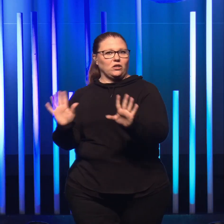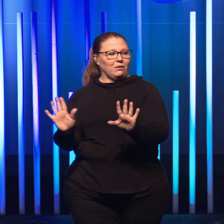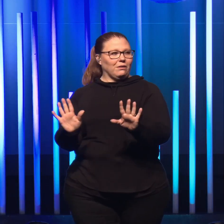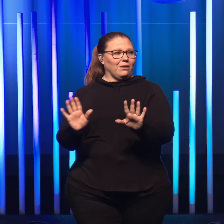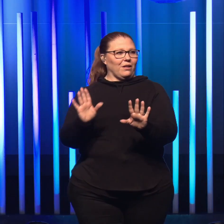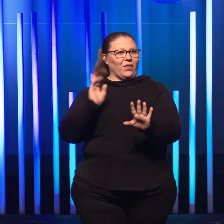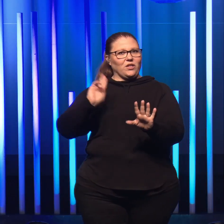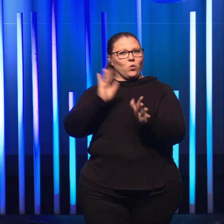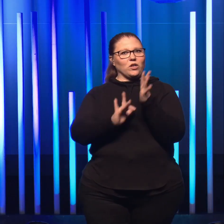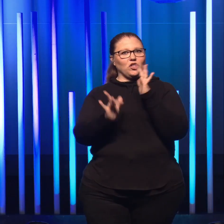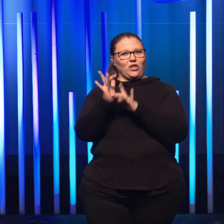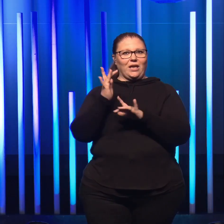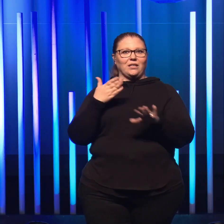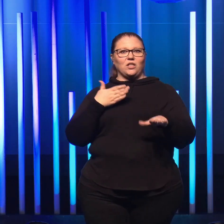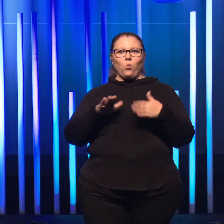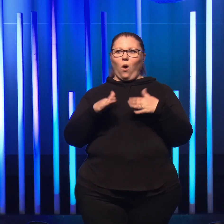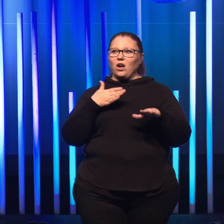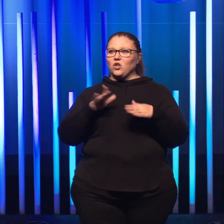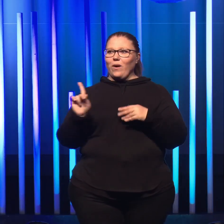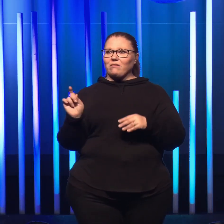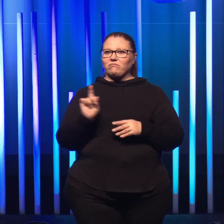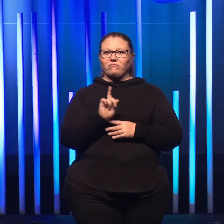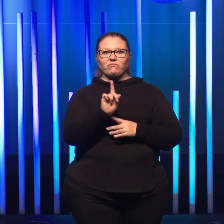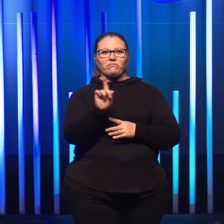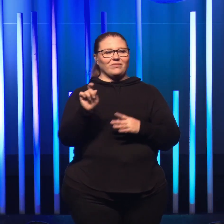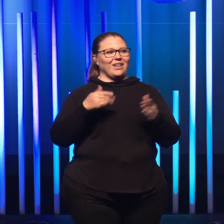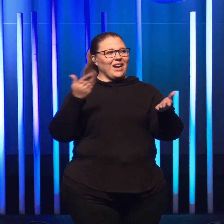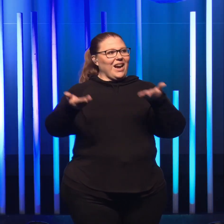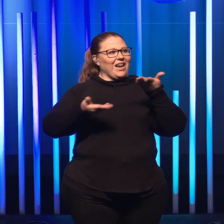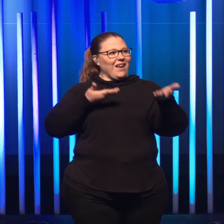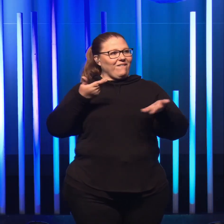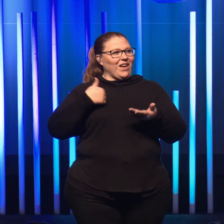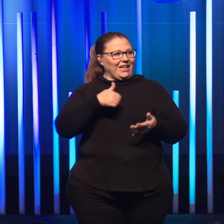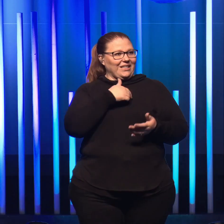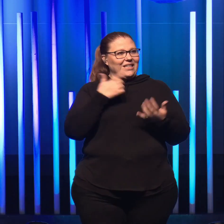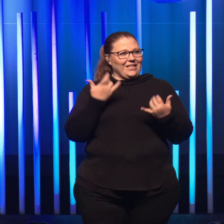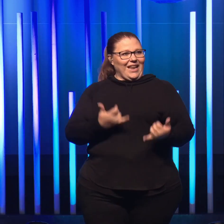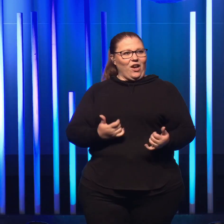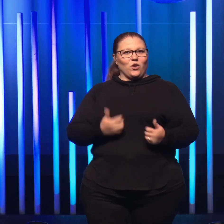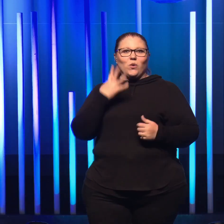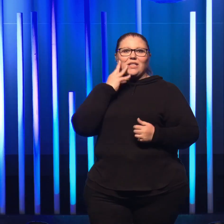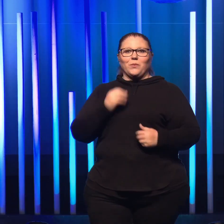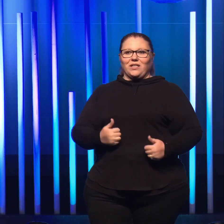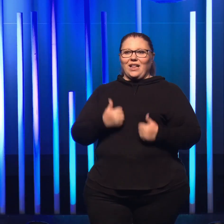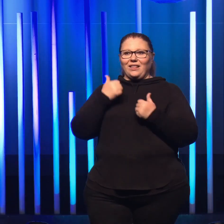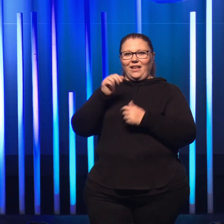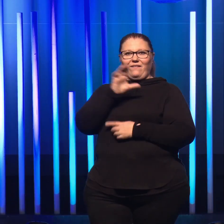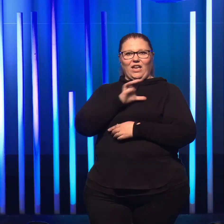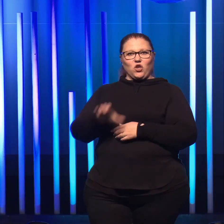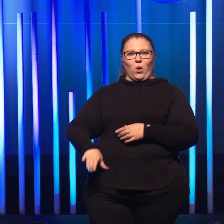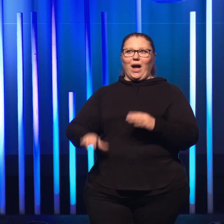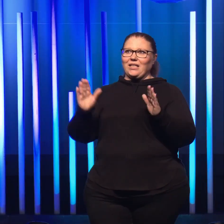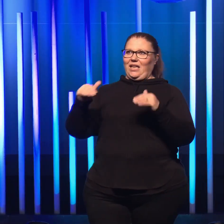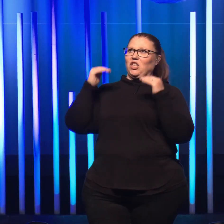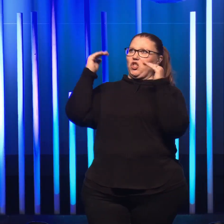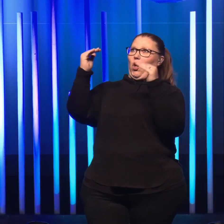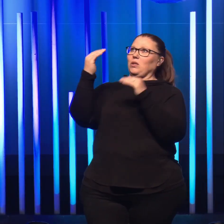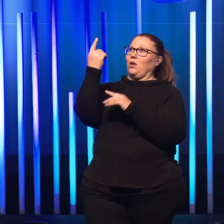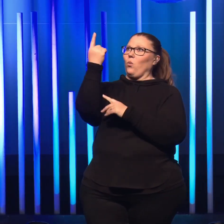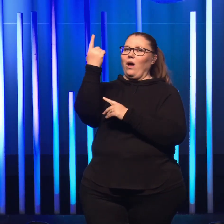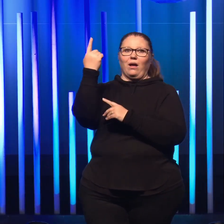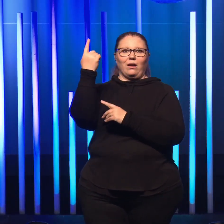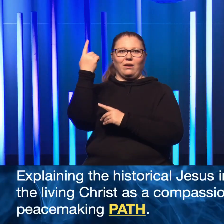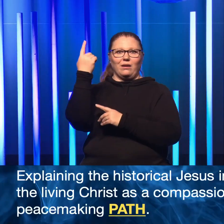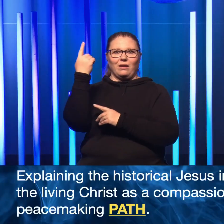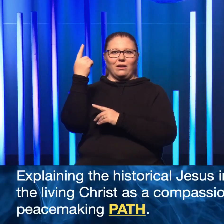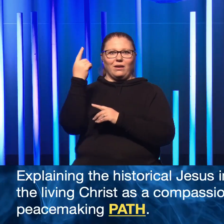around. And understanding that invites us now to experience this living Christ, this exalted one,